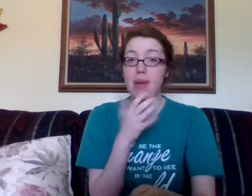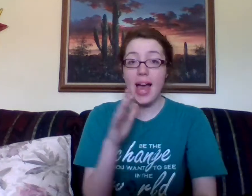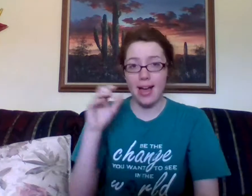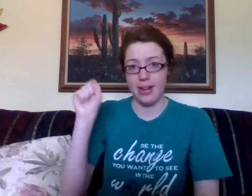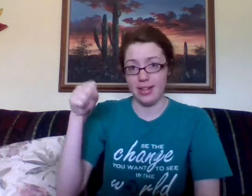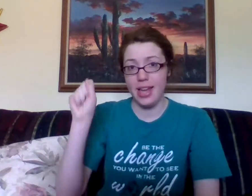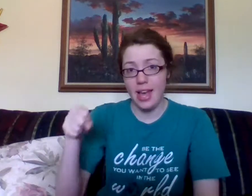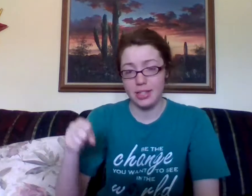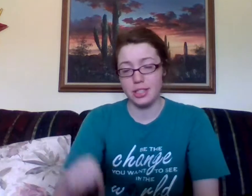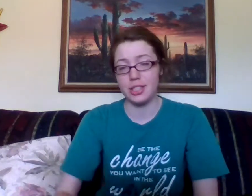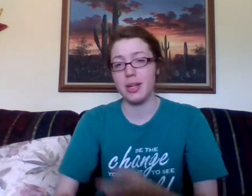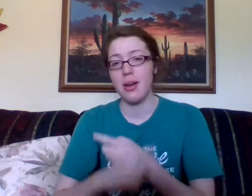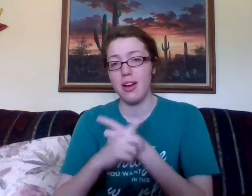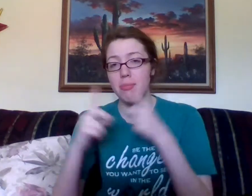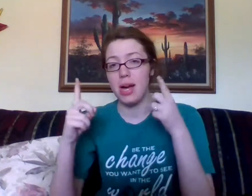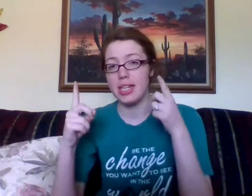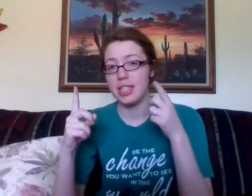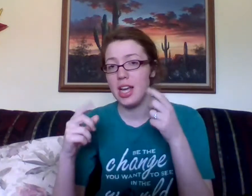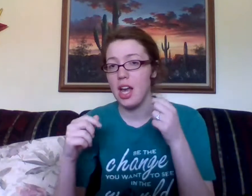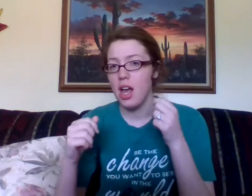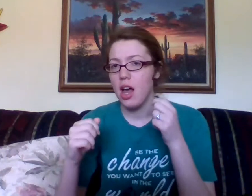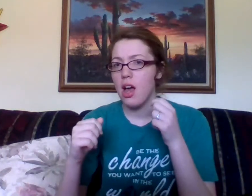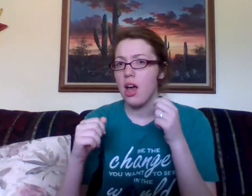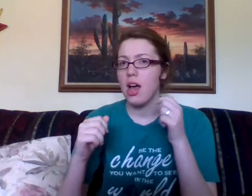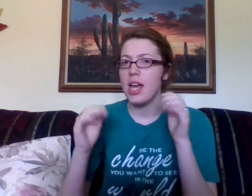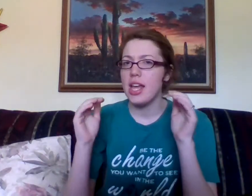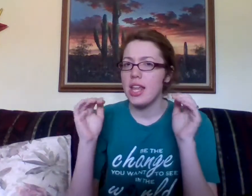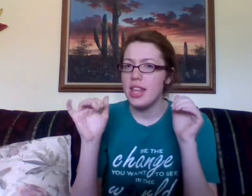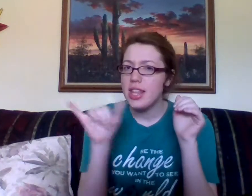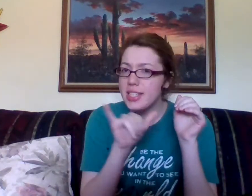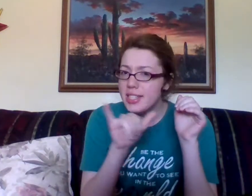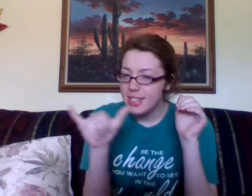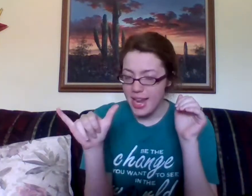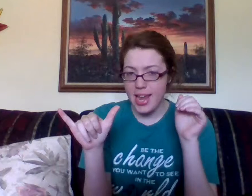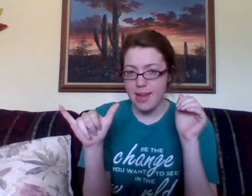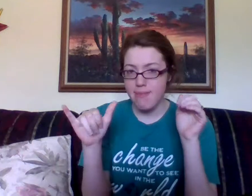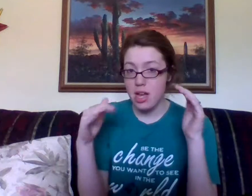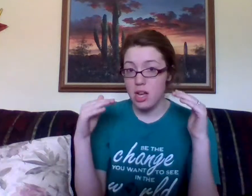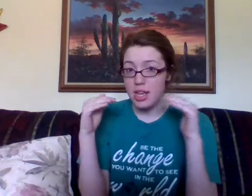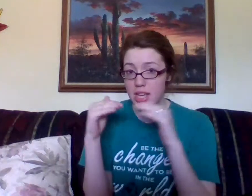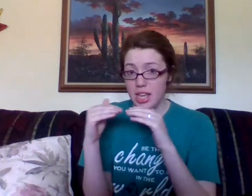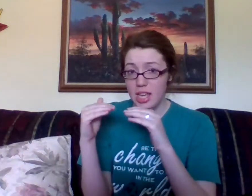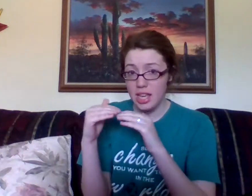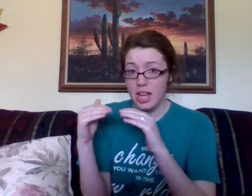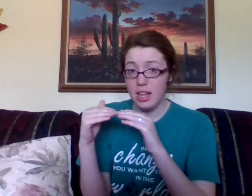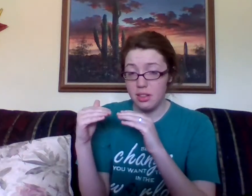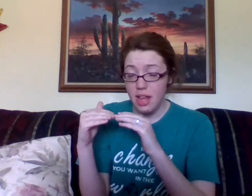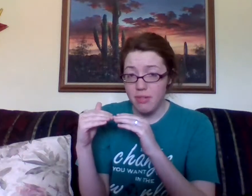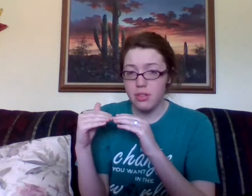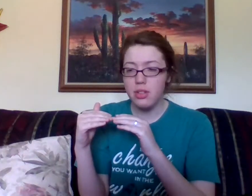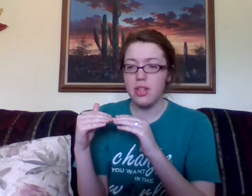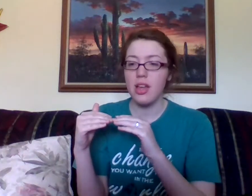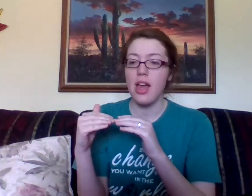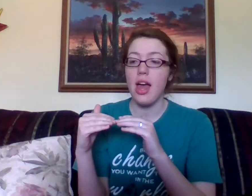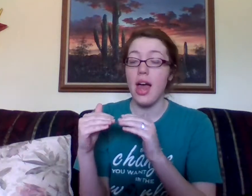Bad, yes, but the same level